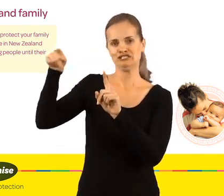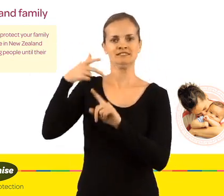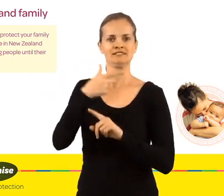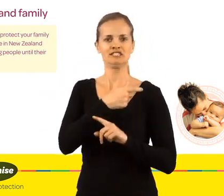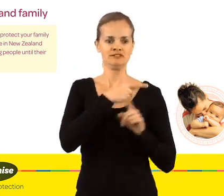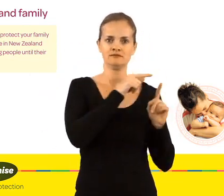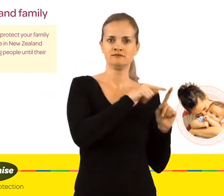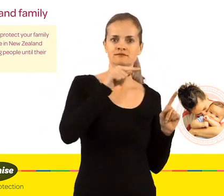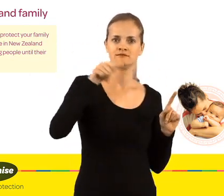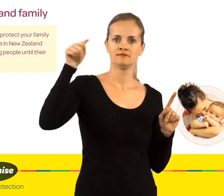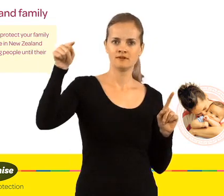Schedule.